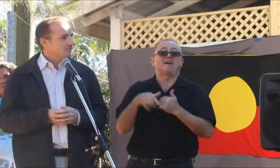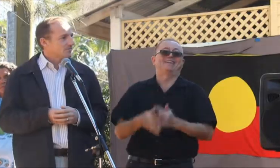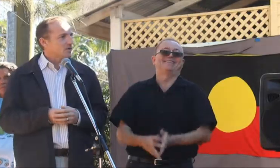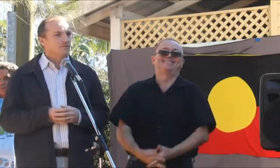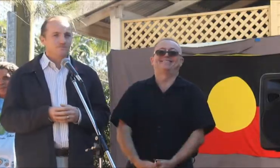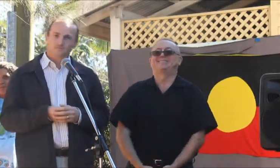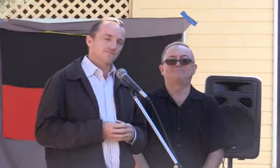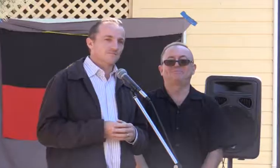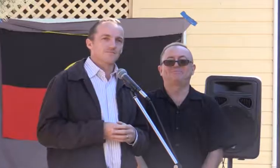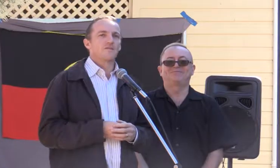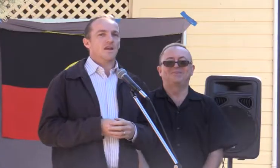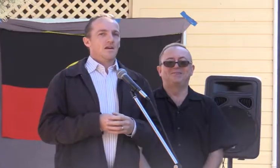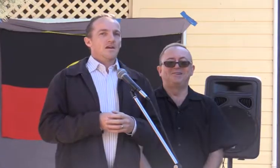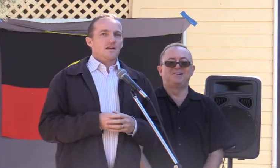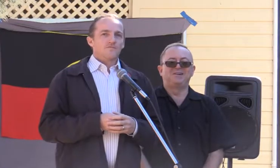So